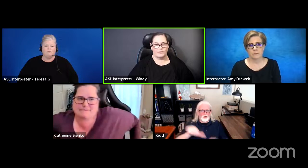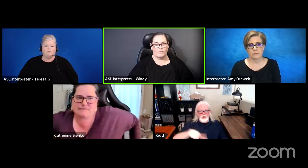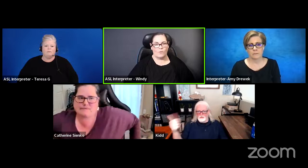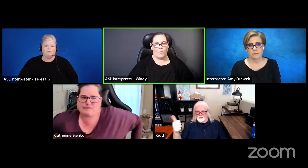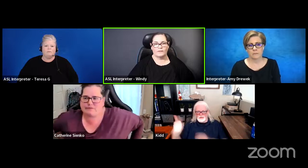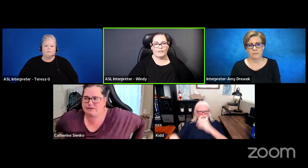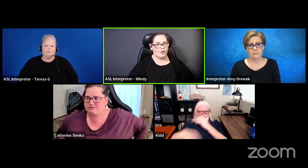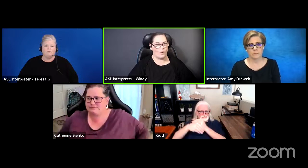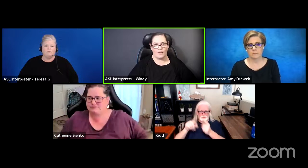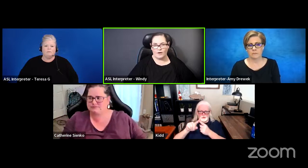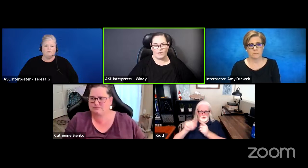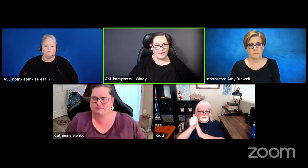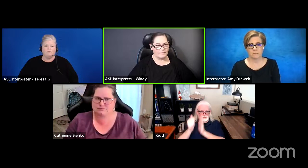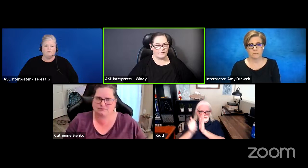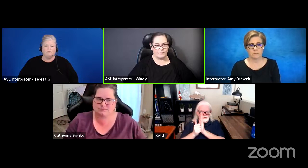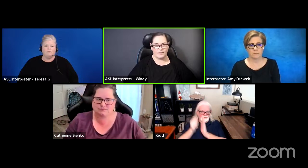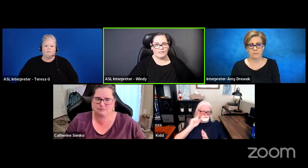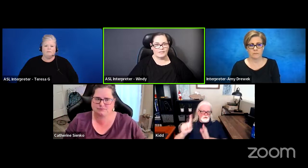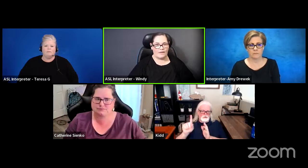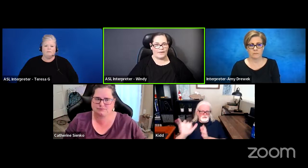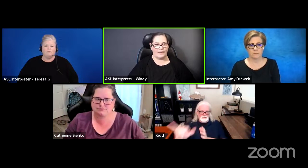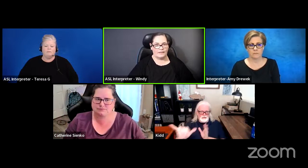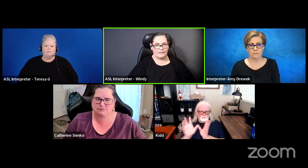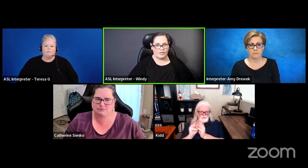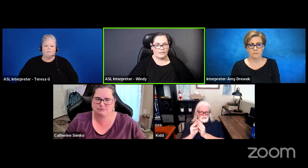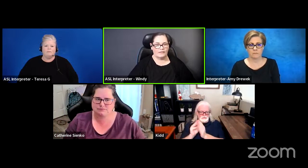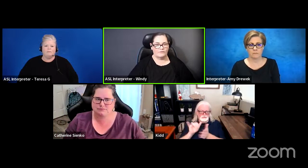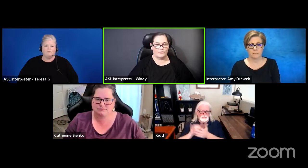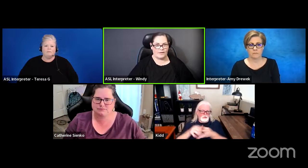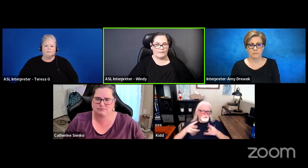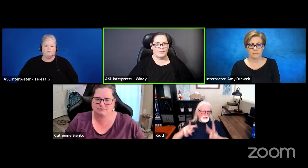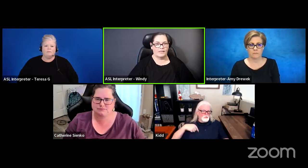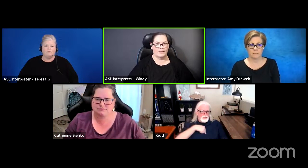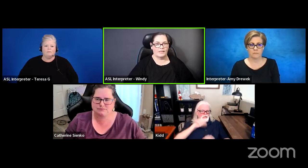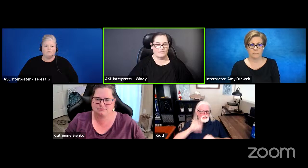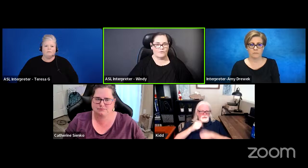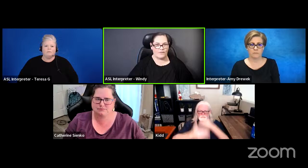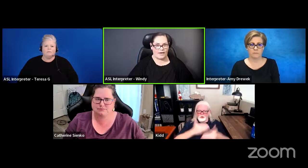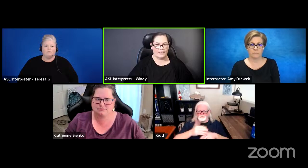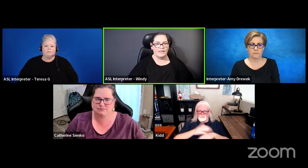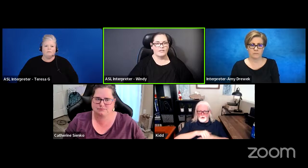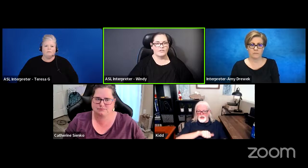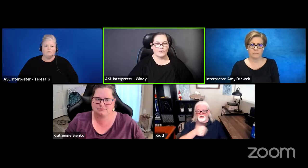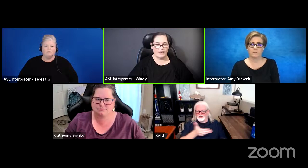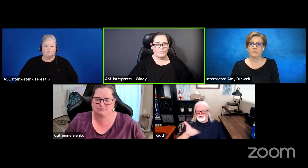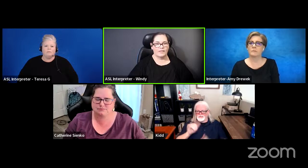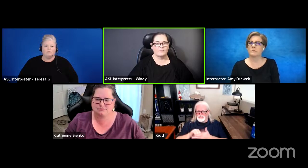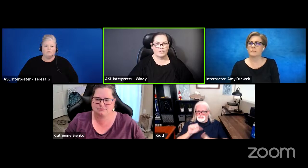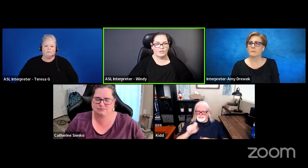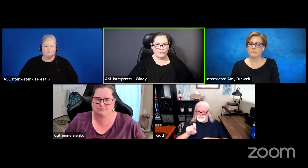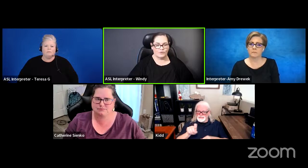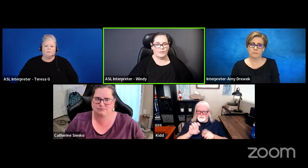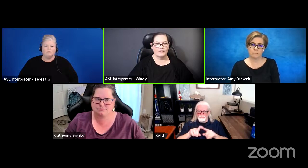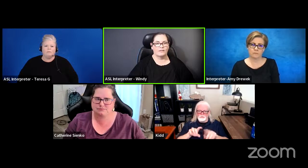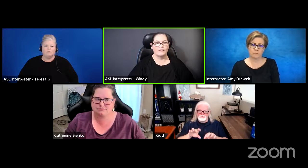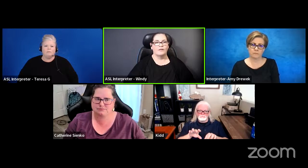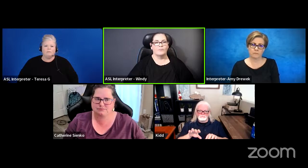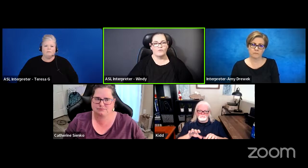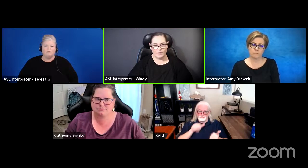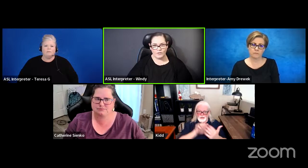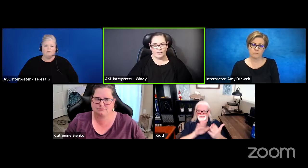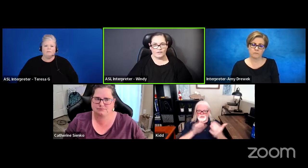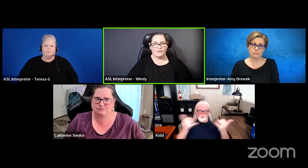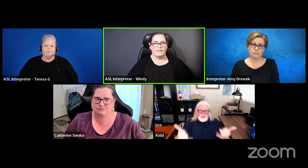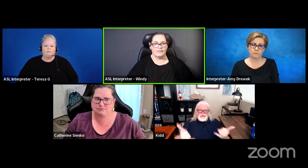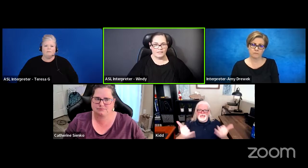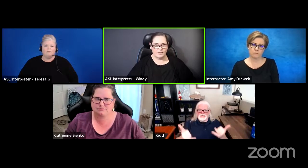special meeting. Only no other items of business on that agenda for that meeting except for that, so that we can be sure that we can